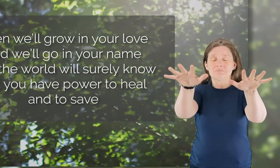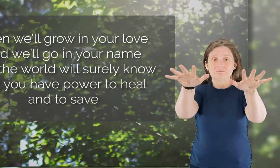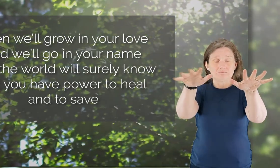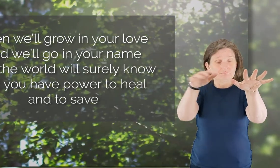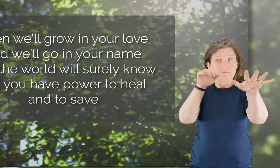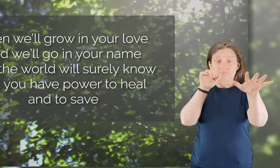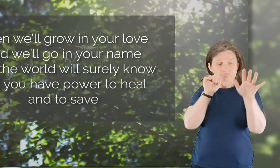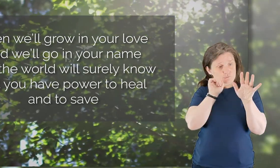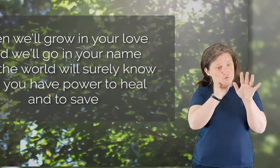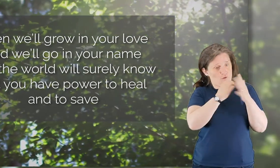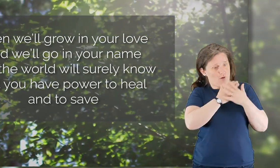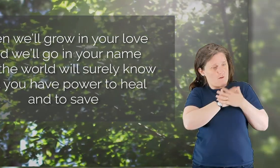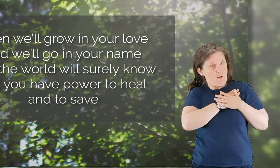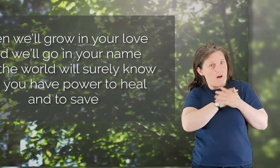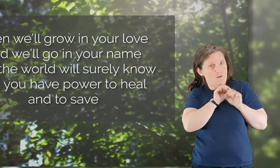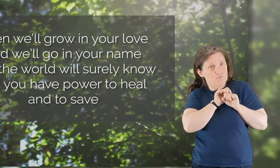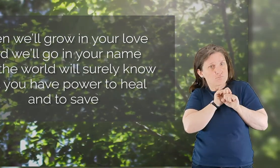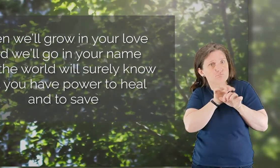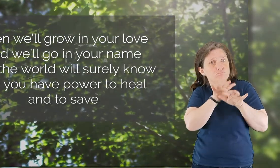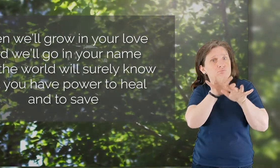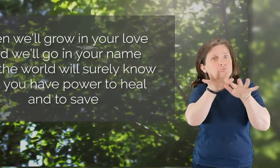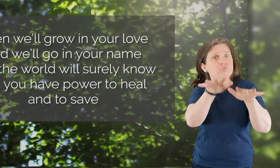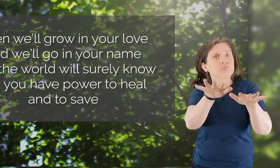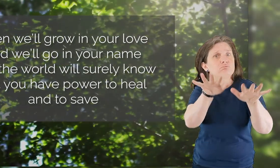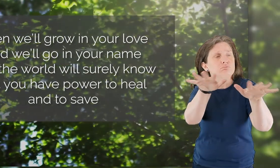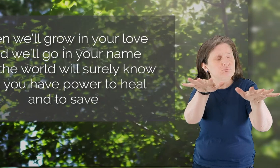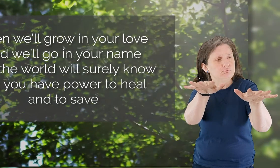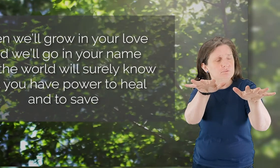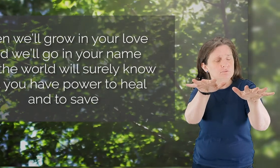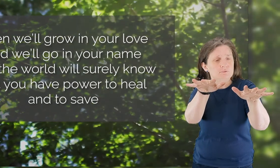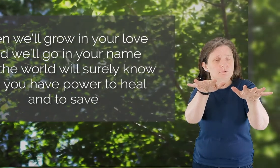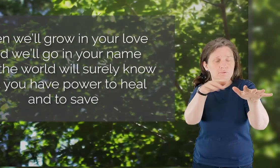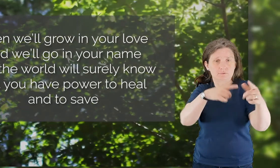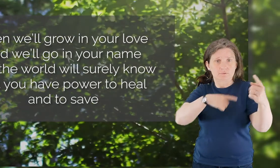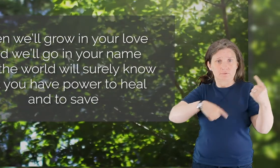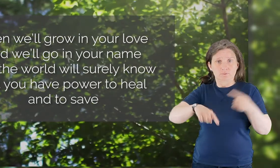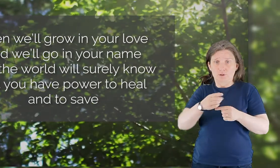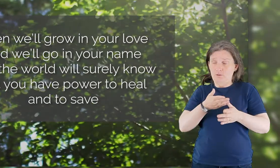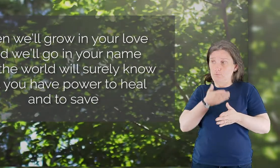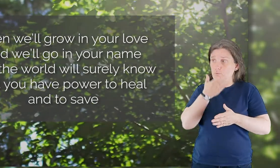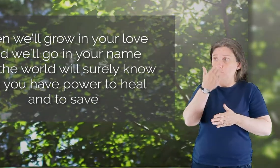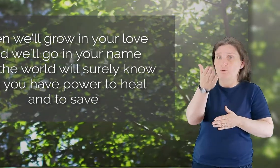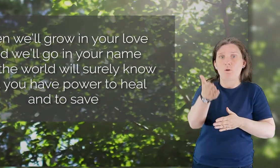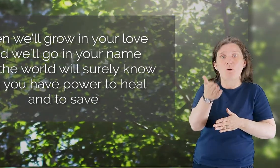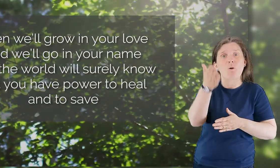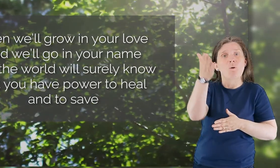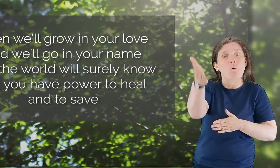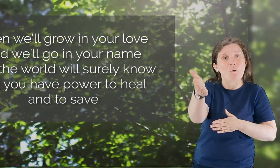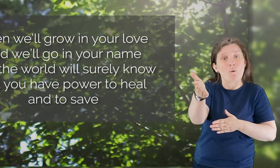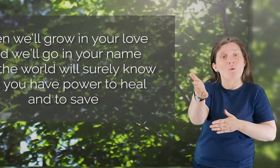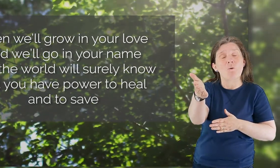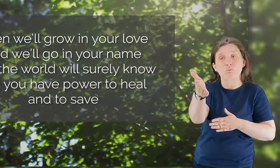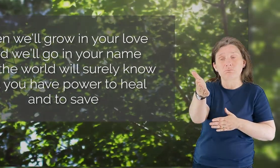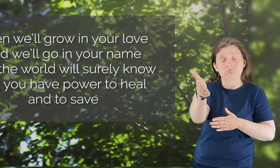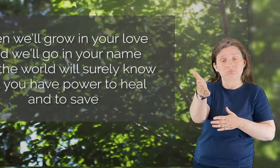in your love and we'll go